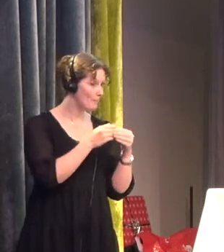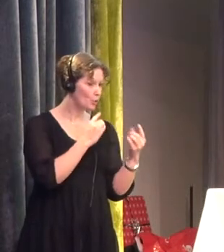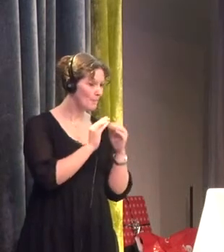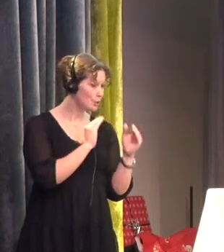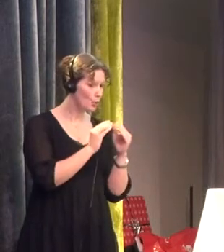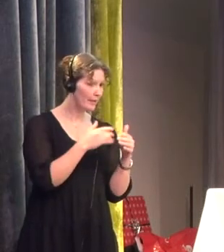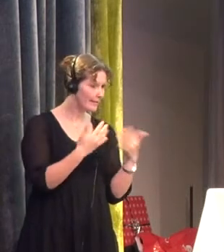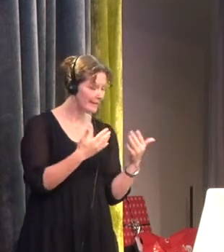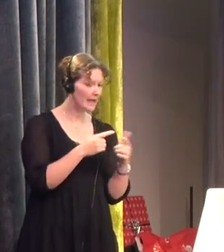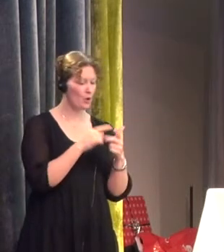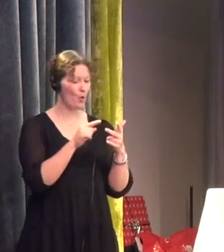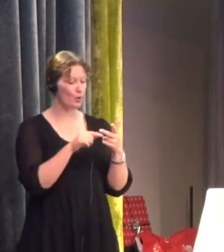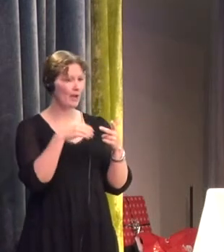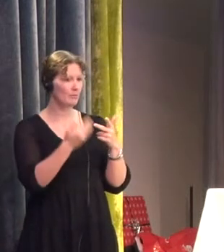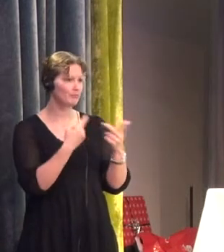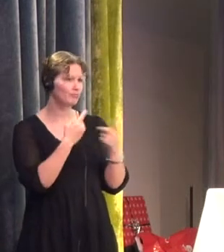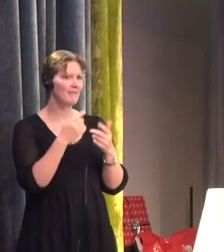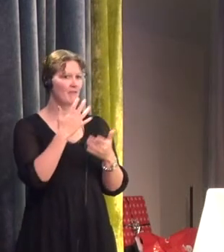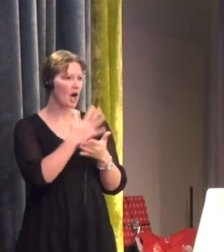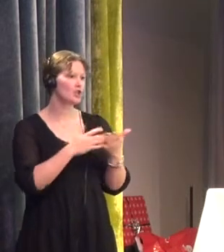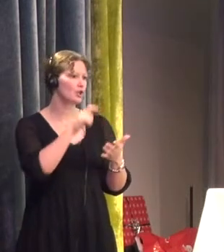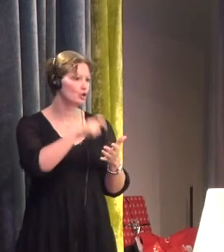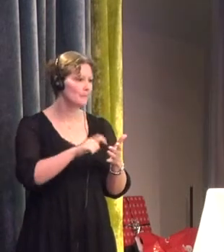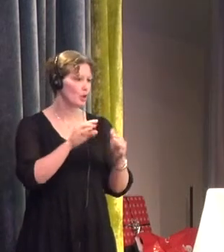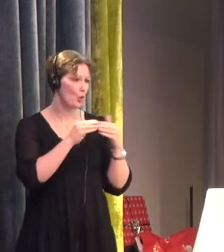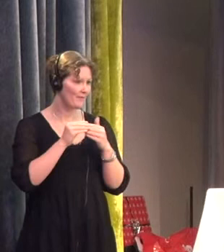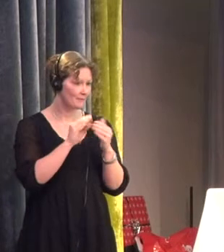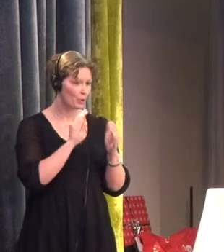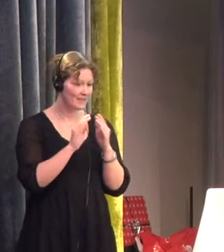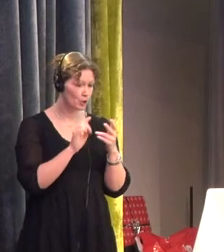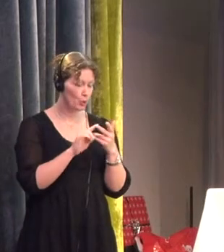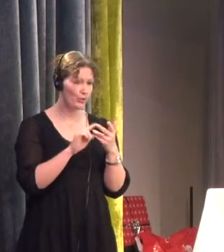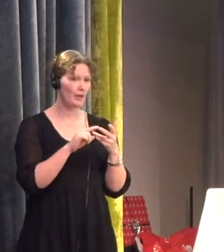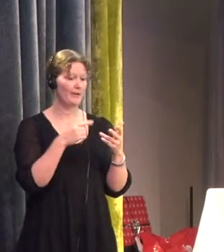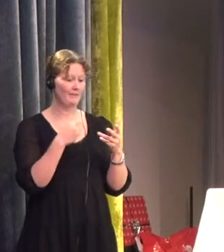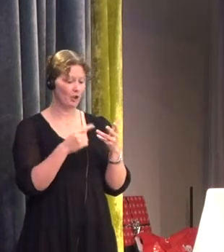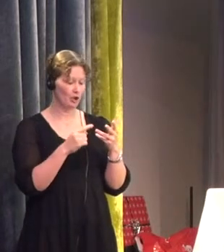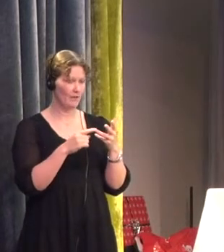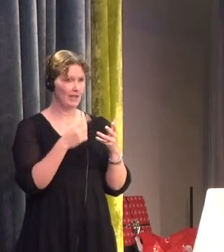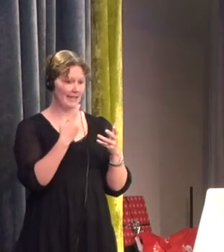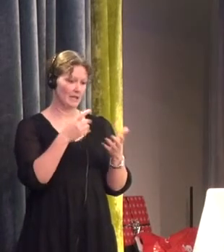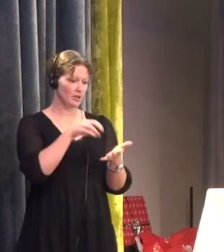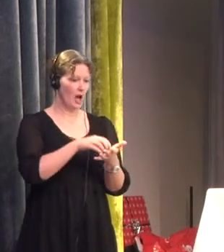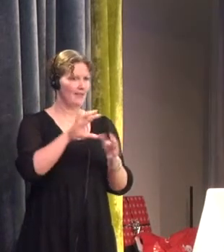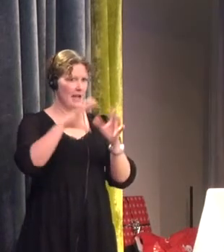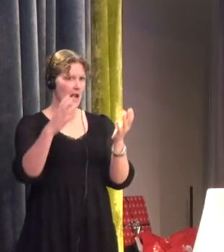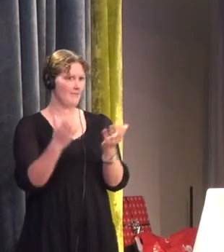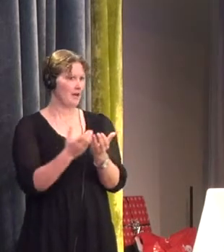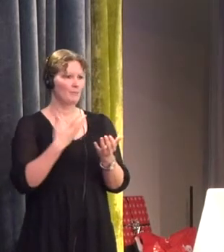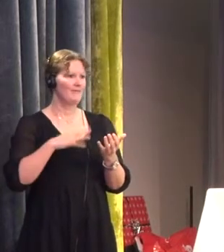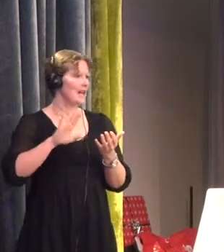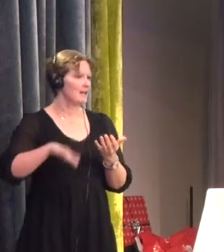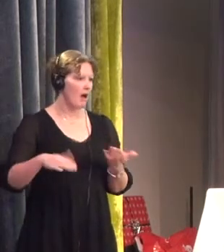first ad hoc session, there was only one nation in the world who was really adamant about not having a